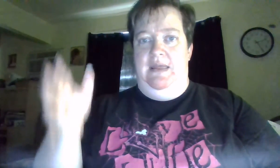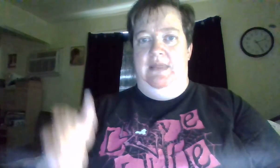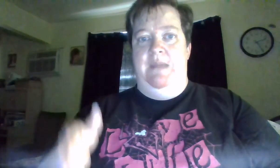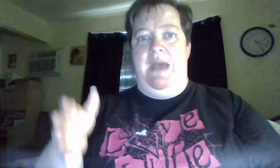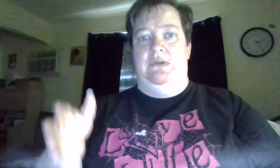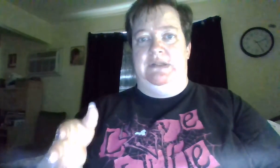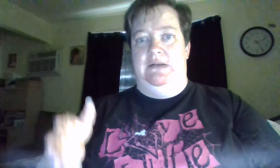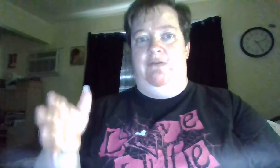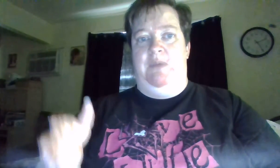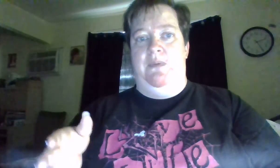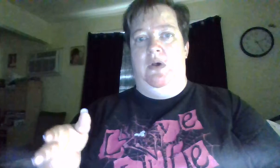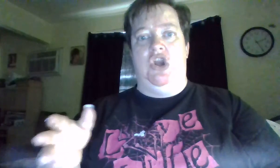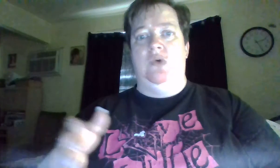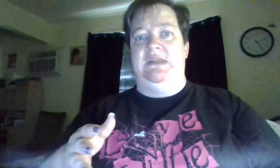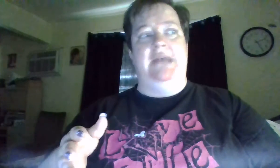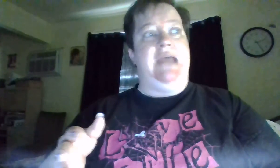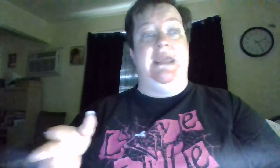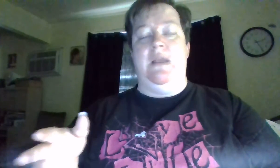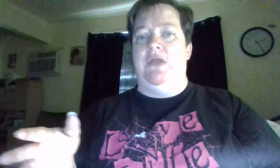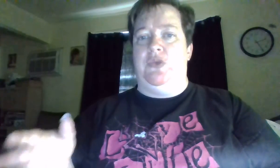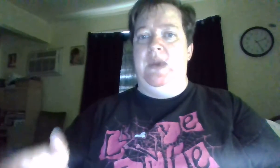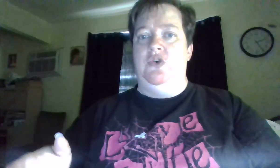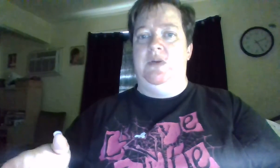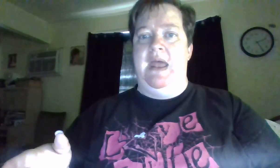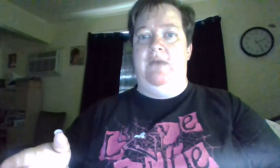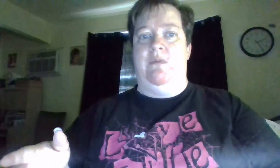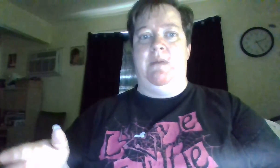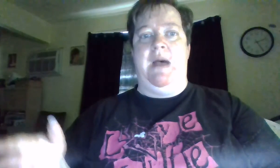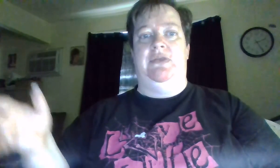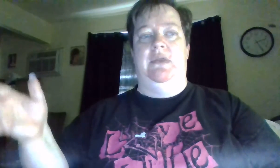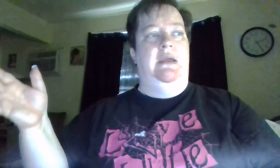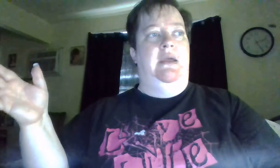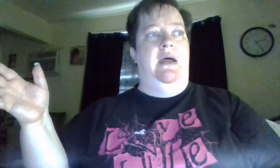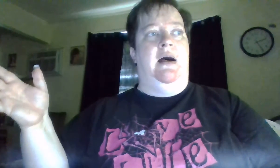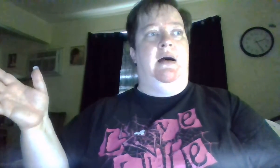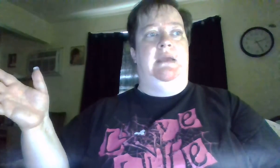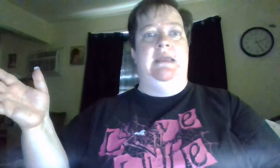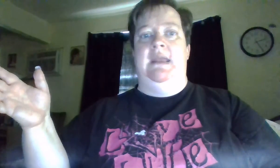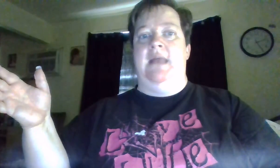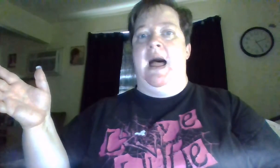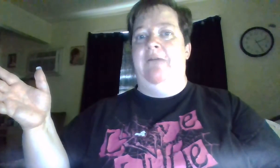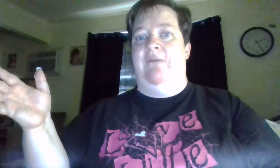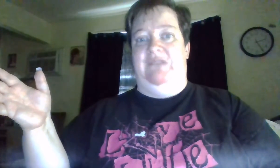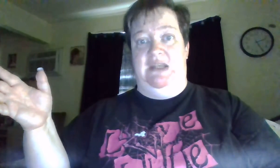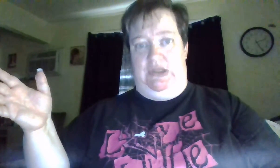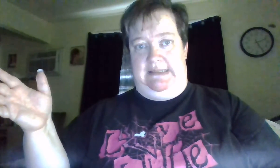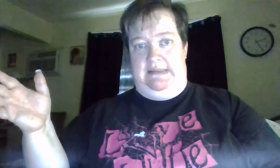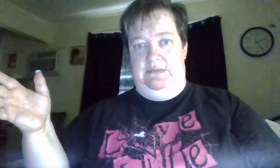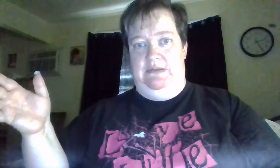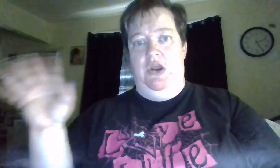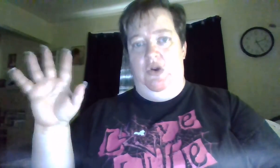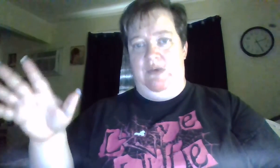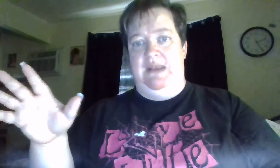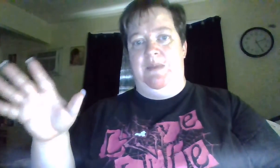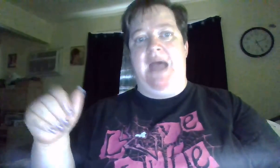the amount of people. It goes down to, I think, about 300 men from about in the high five digits. Read the passage